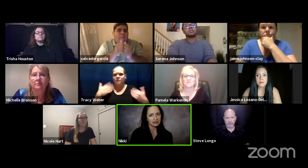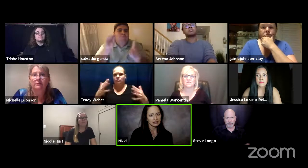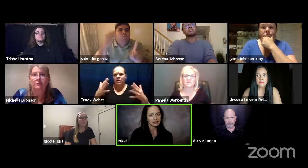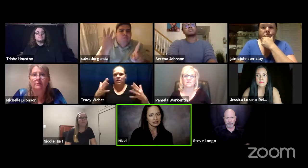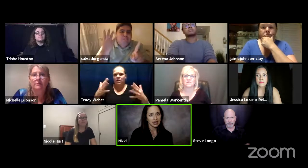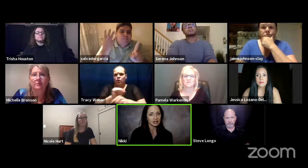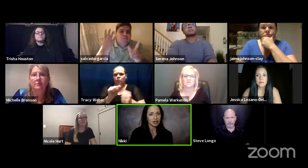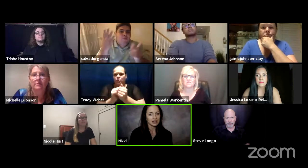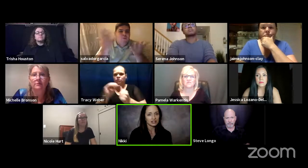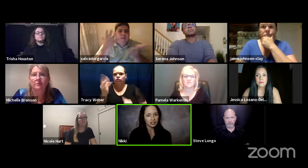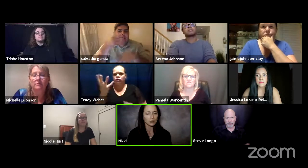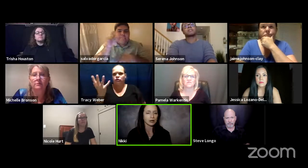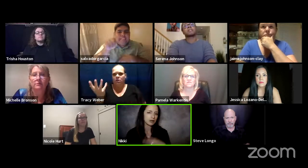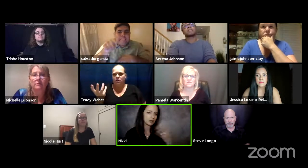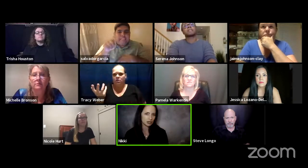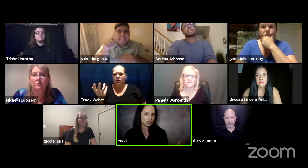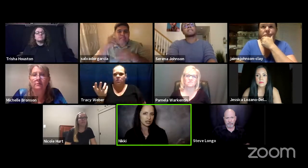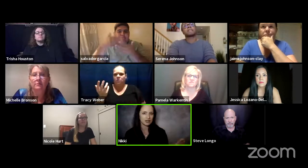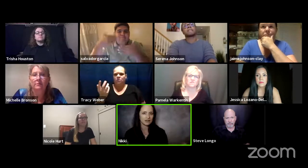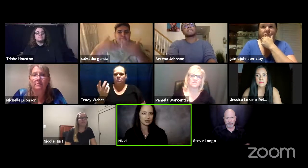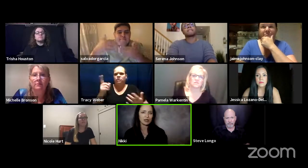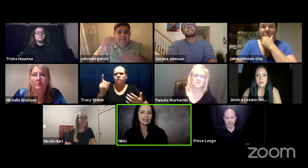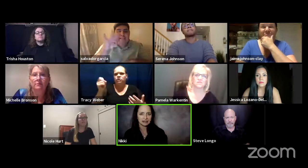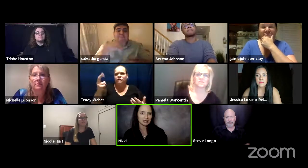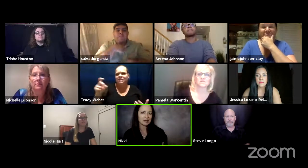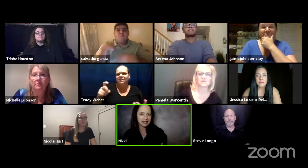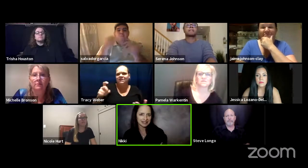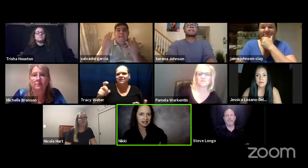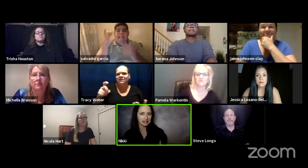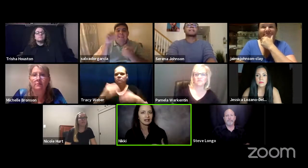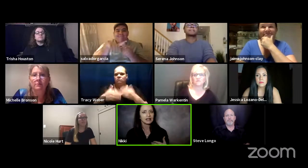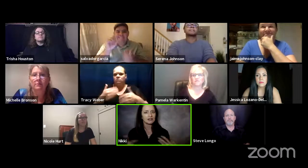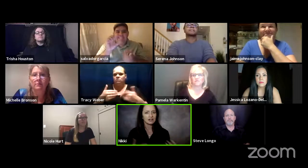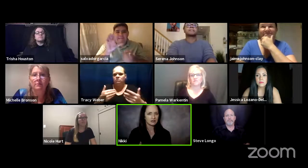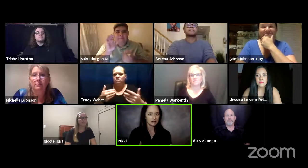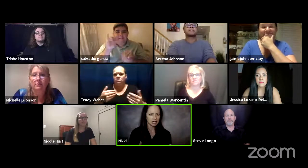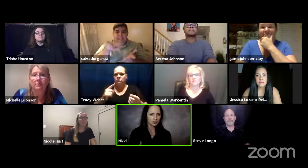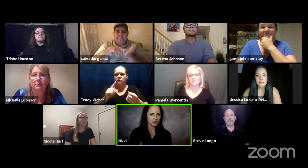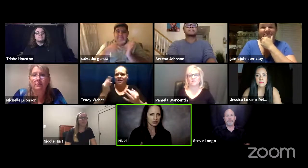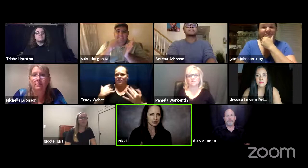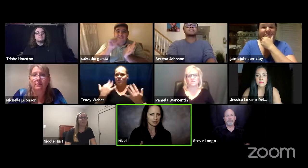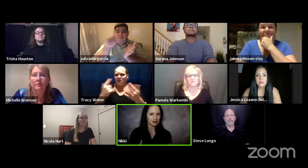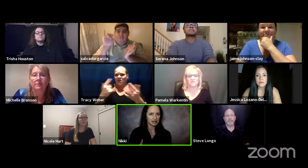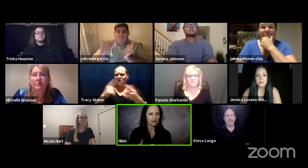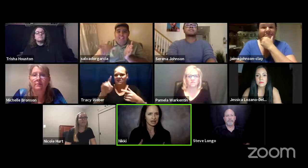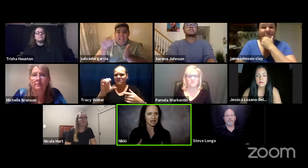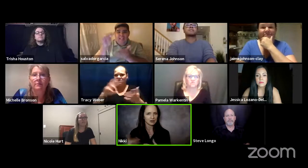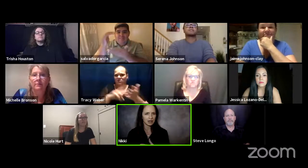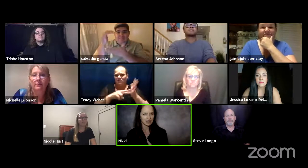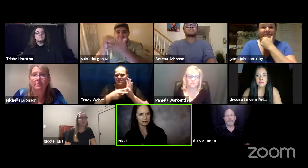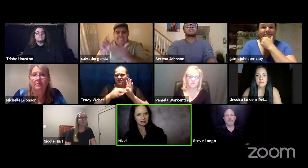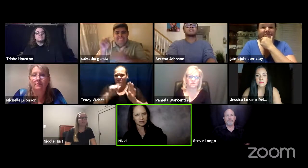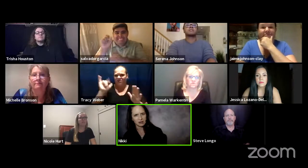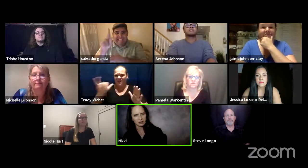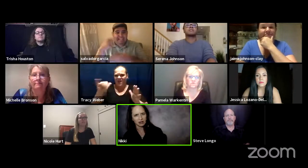because I could already start working with Trisha in the vice president capacity if given that opportunity, but then I might have to wait until